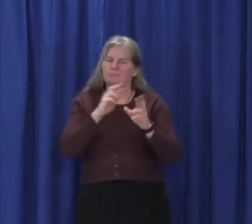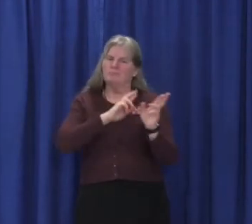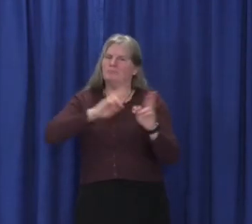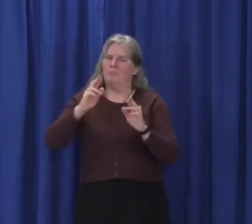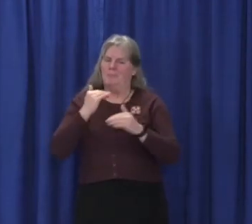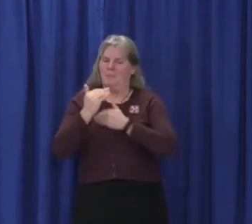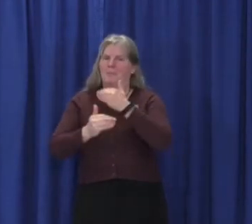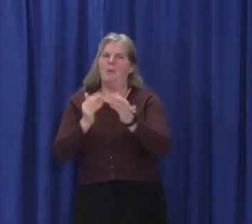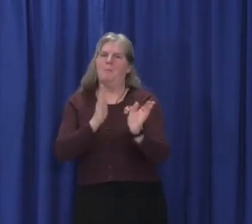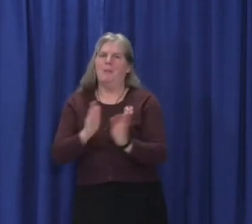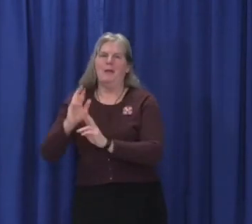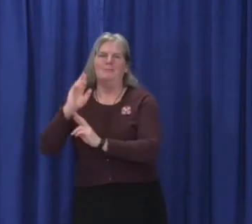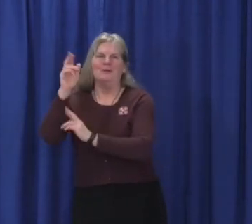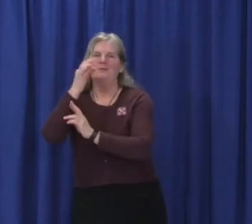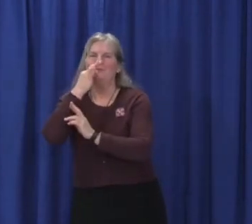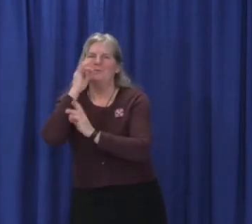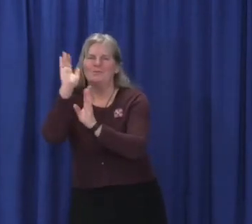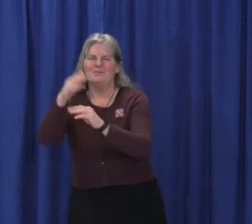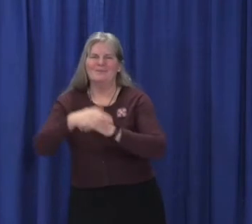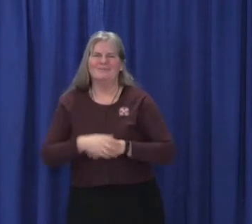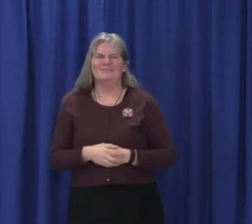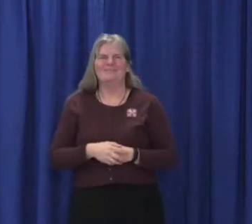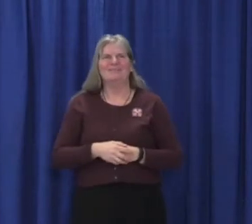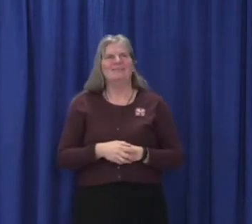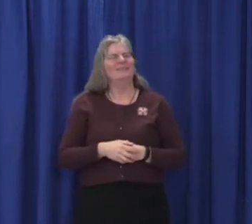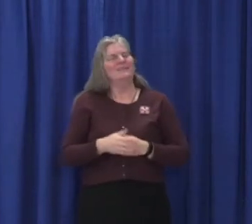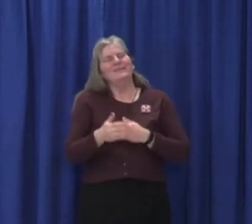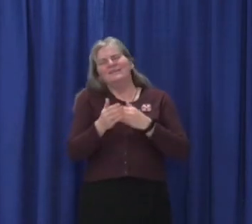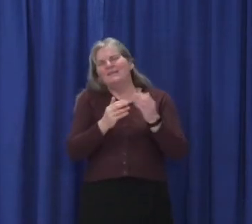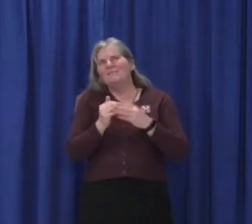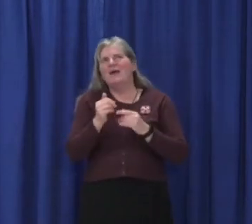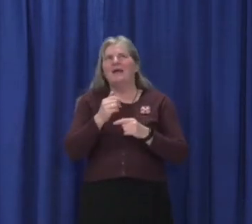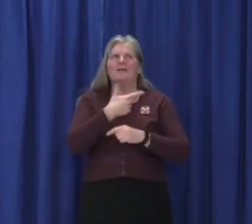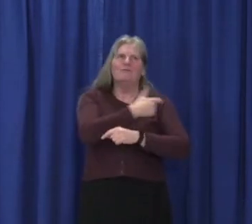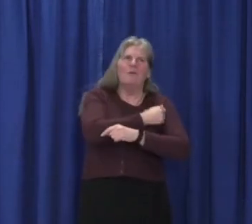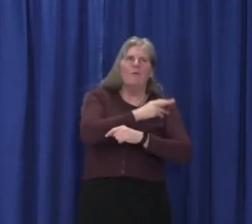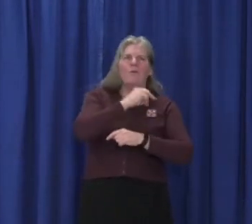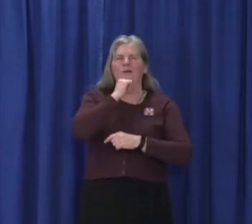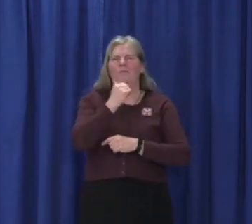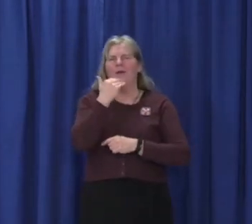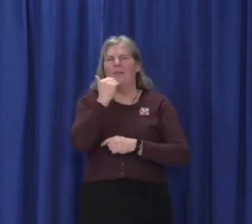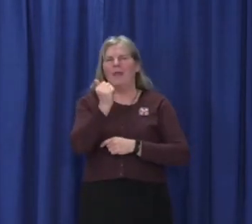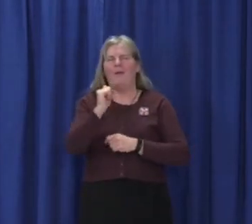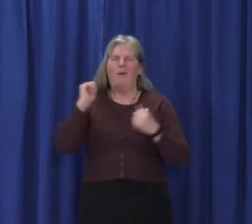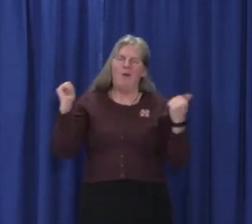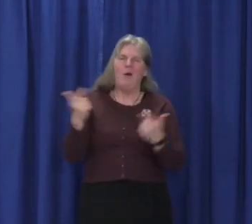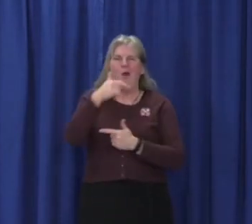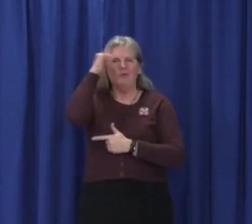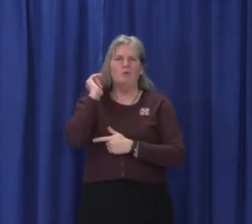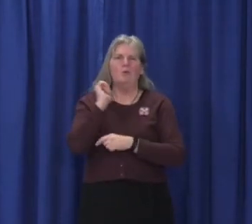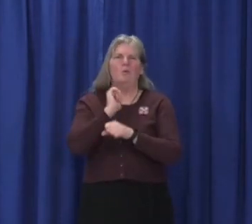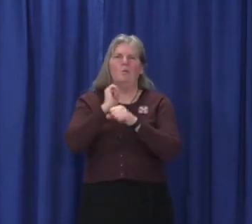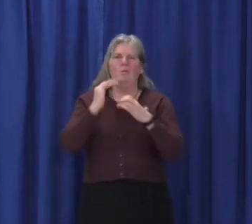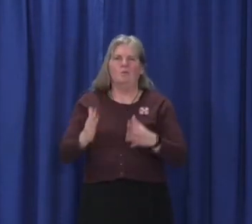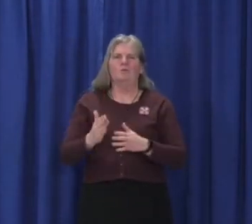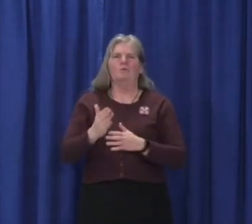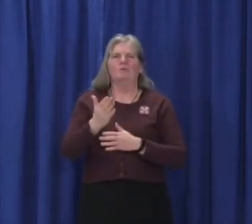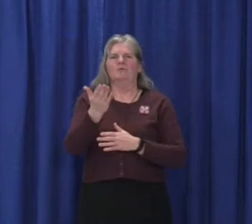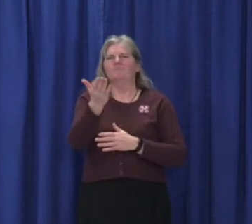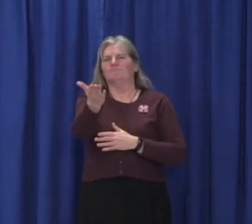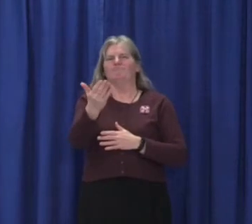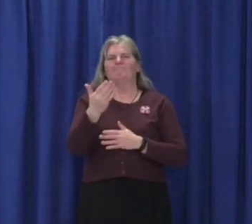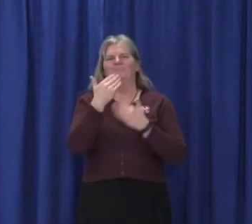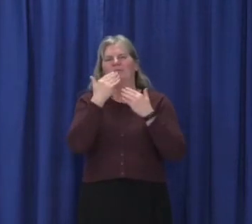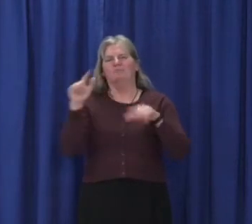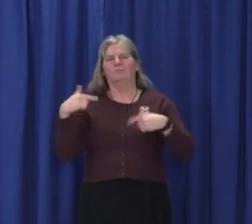And regardless of your vaccination status, I want to thank all of our public servants for their service. The Government